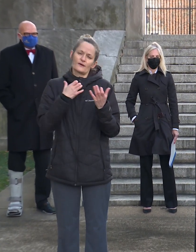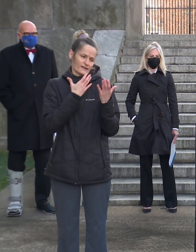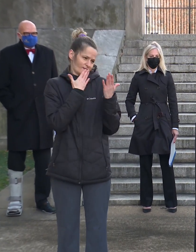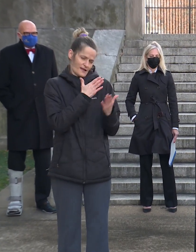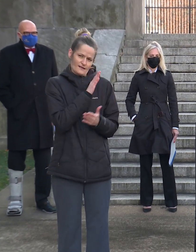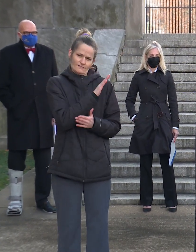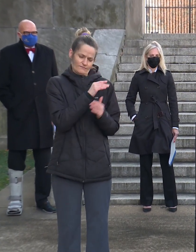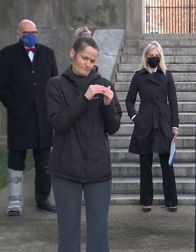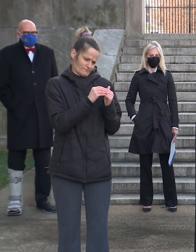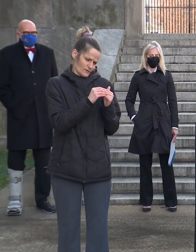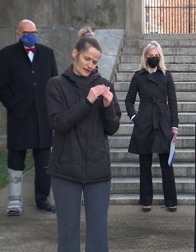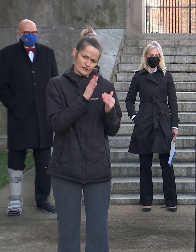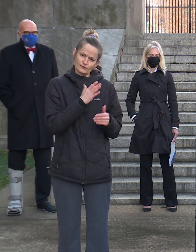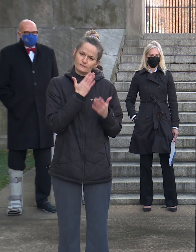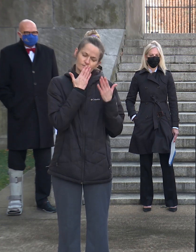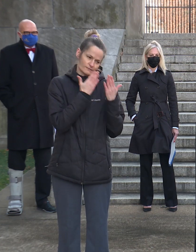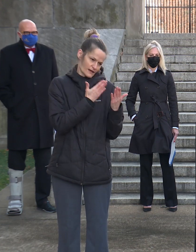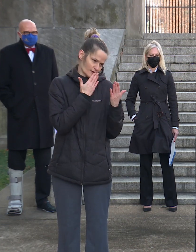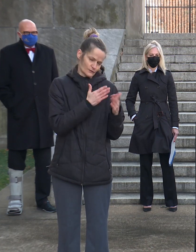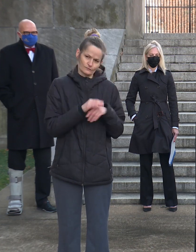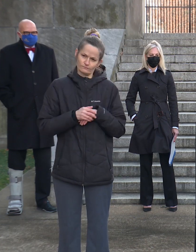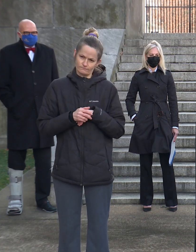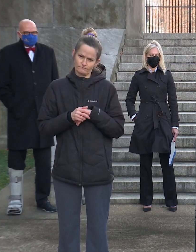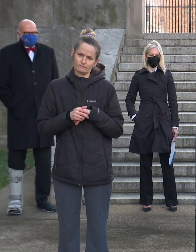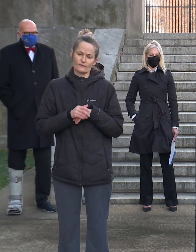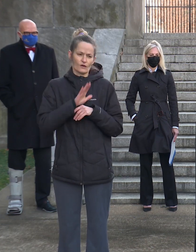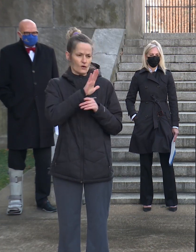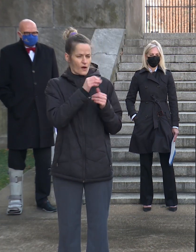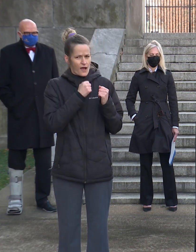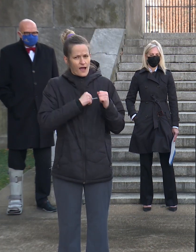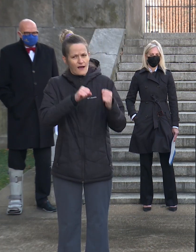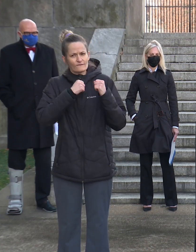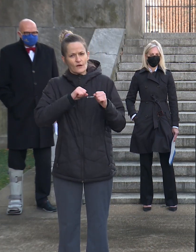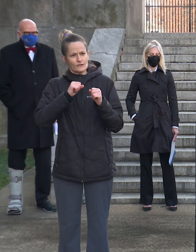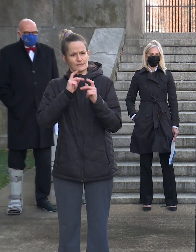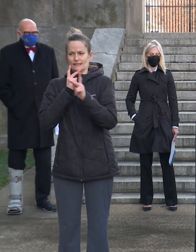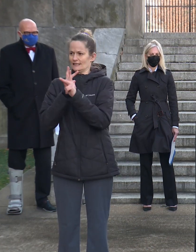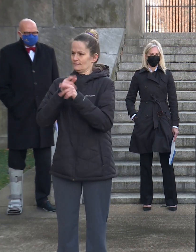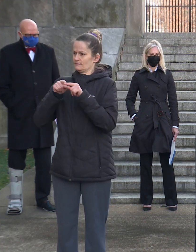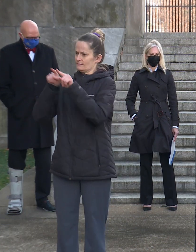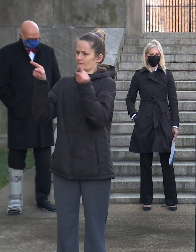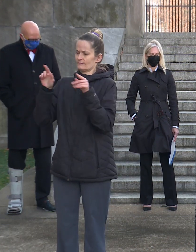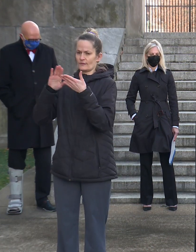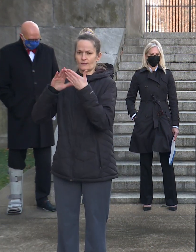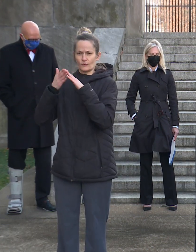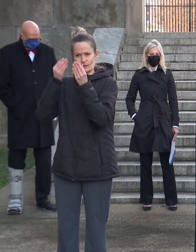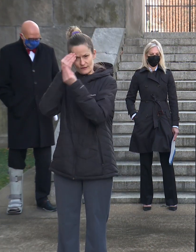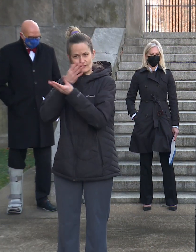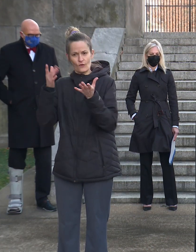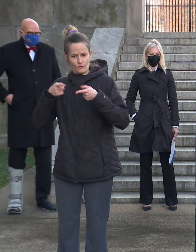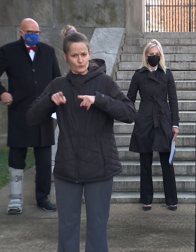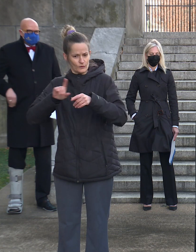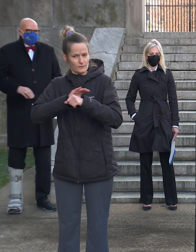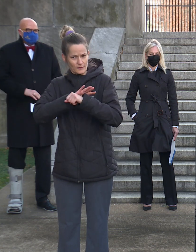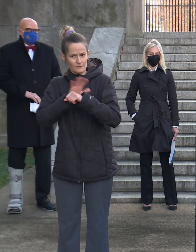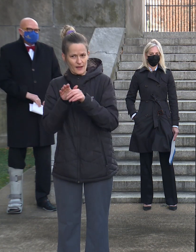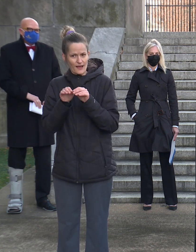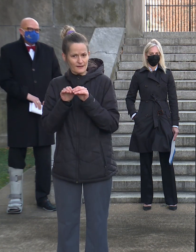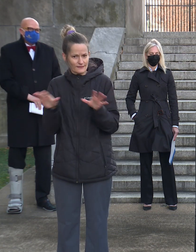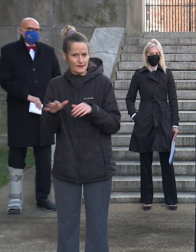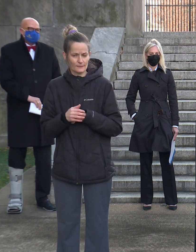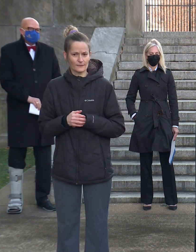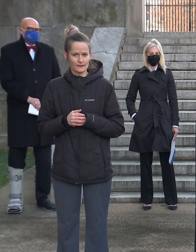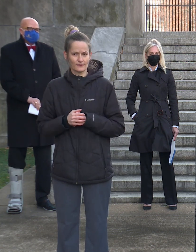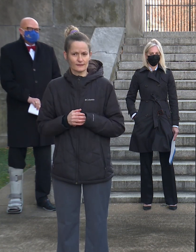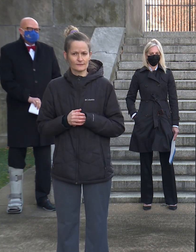leadership, and efforts to keep the city of Baltimore healthy through this pandemic. I am humbly representing Dr. Mohan